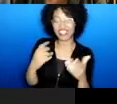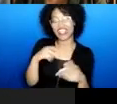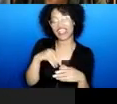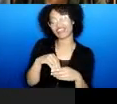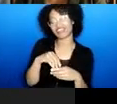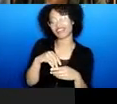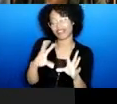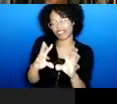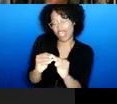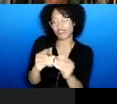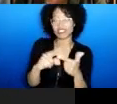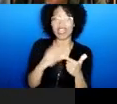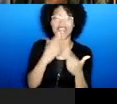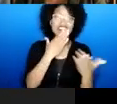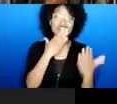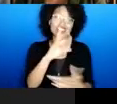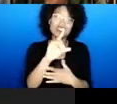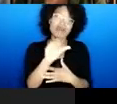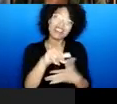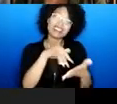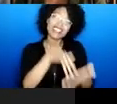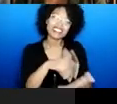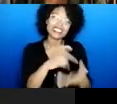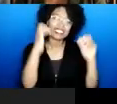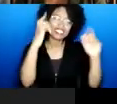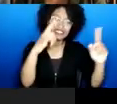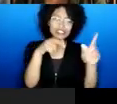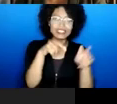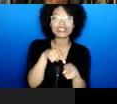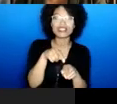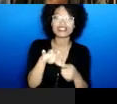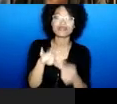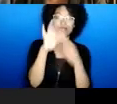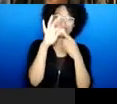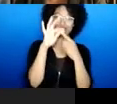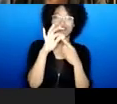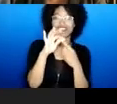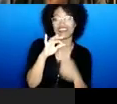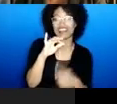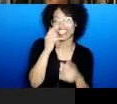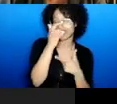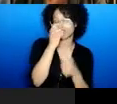Disability Studies in Education Special Interest Group,